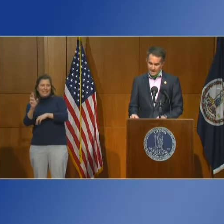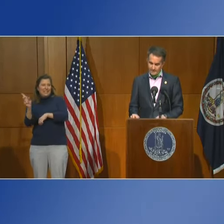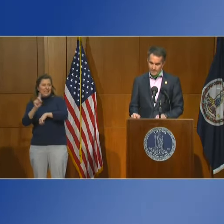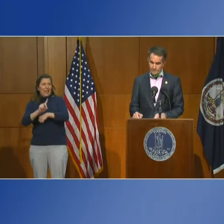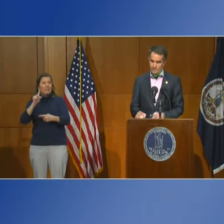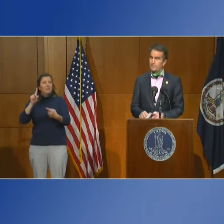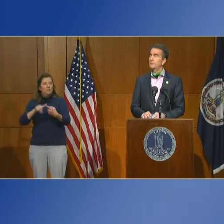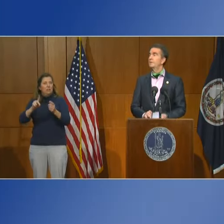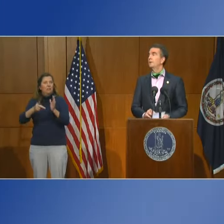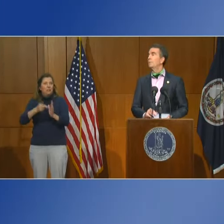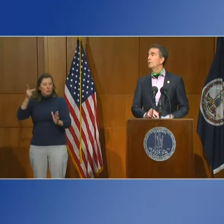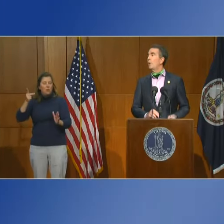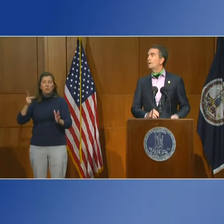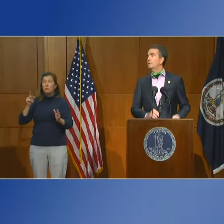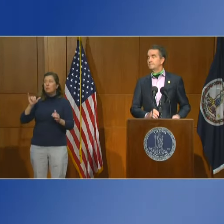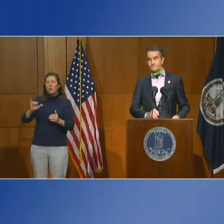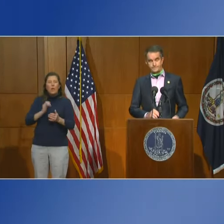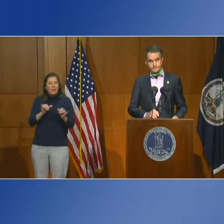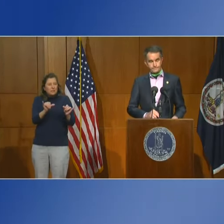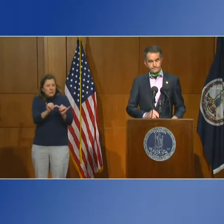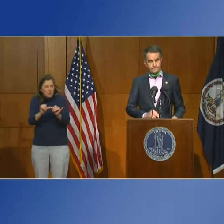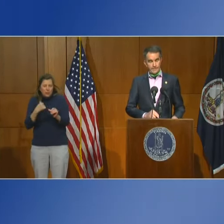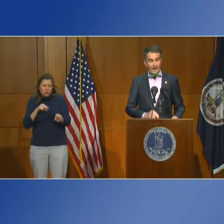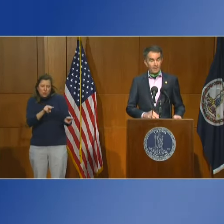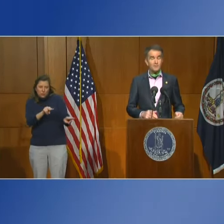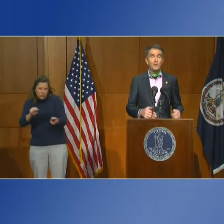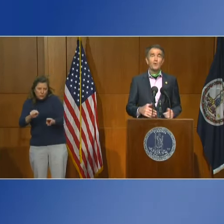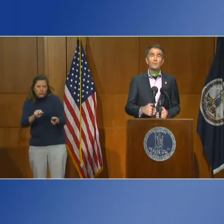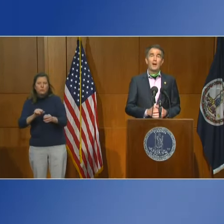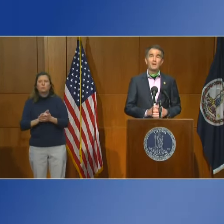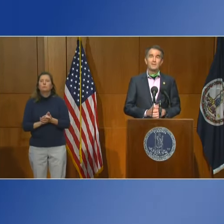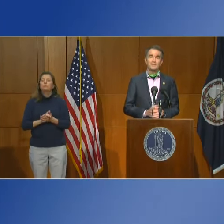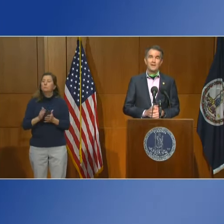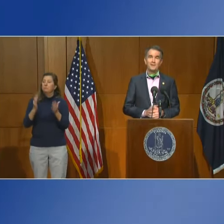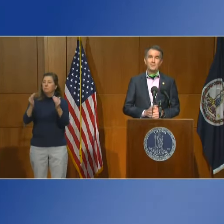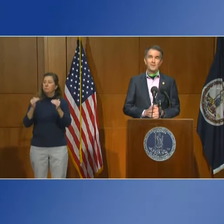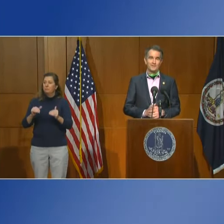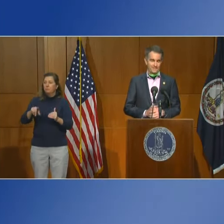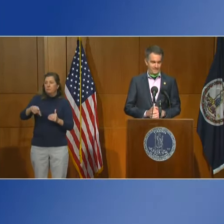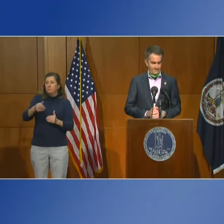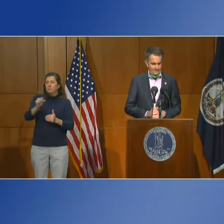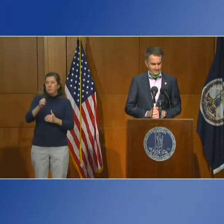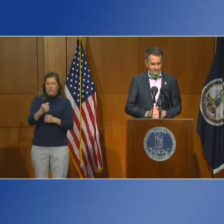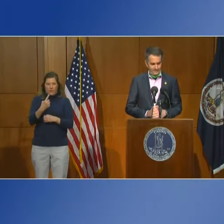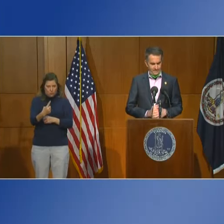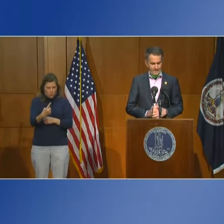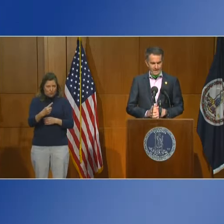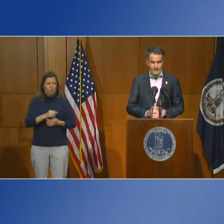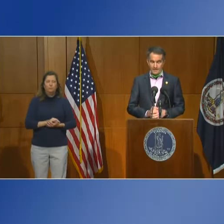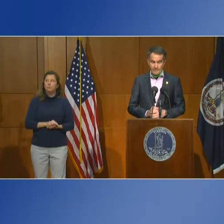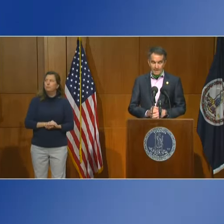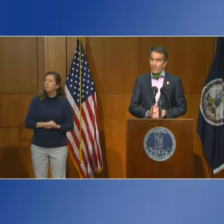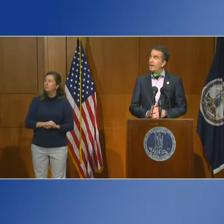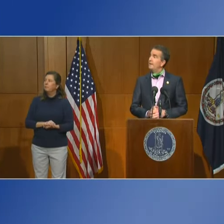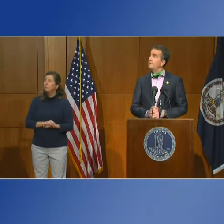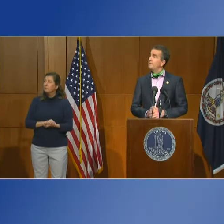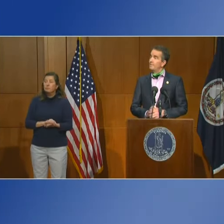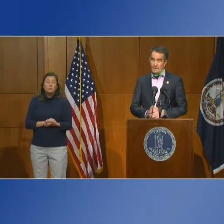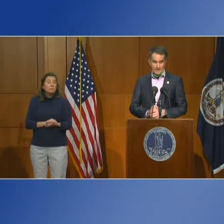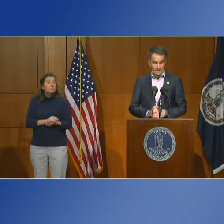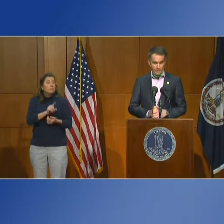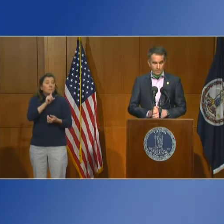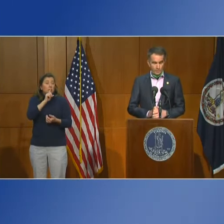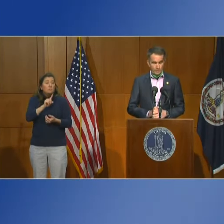the data metrics that we're watching. Now let's talk about phase 1. In many